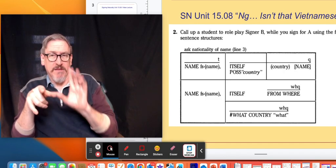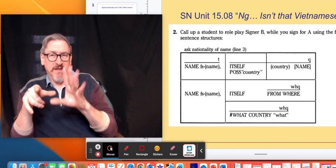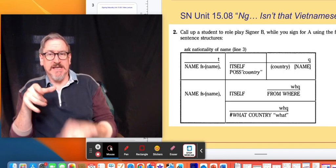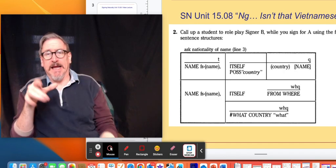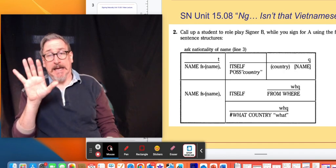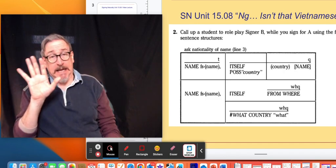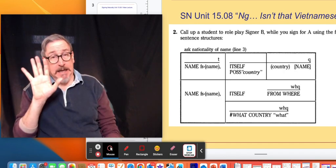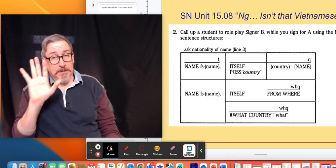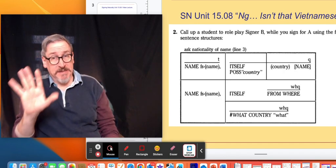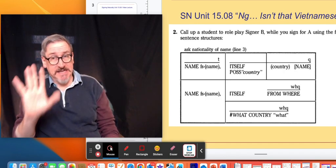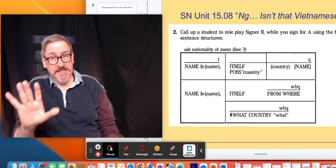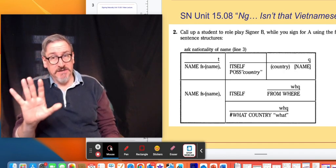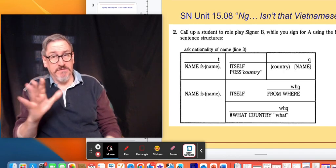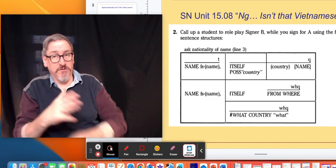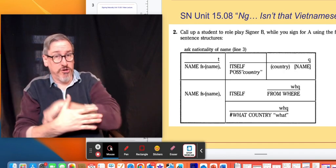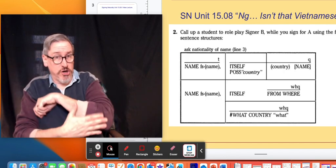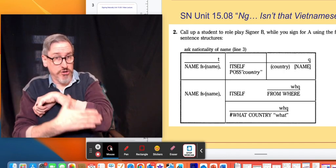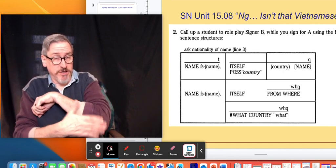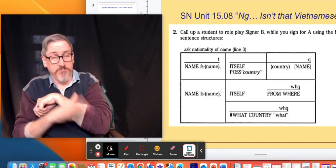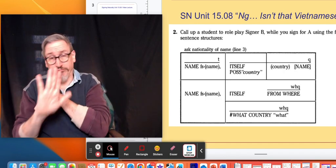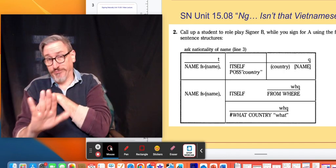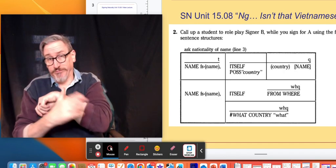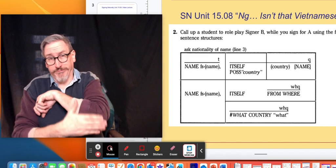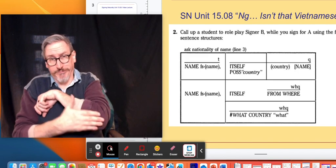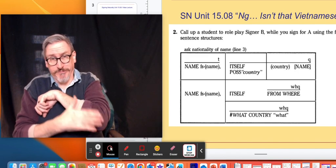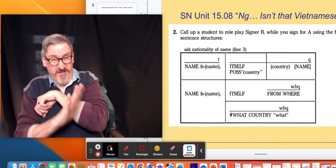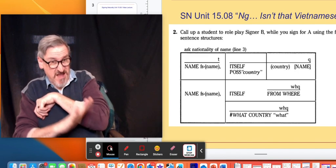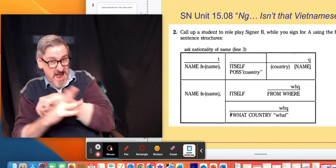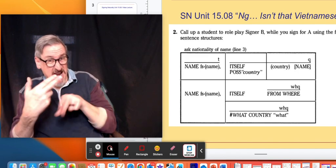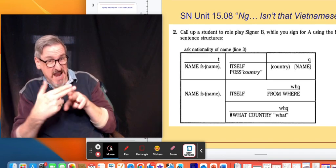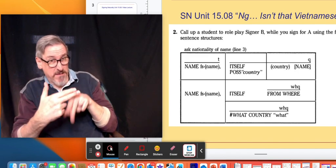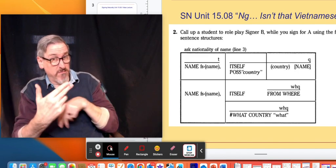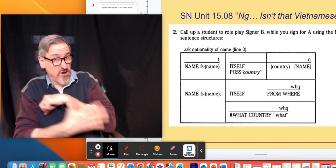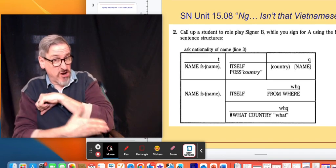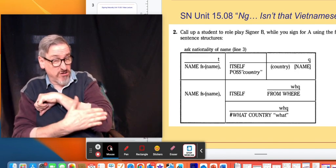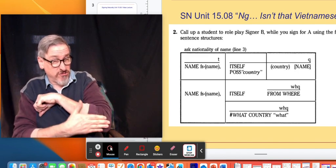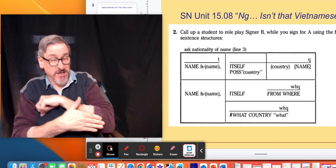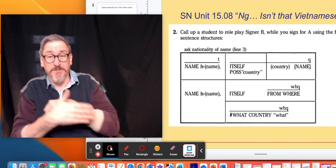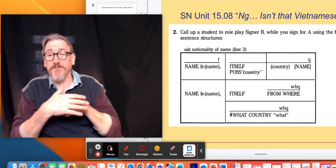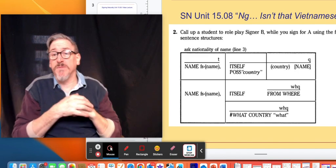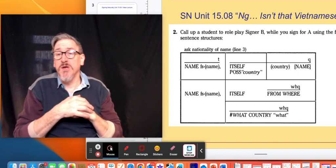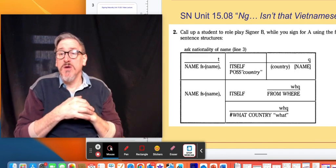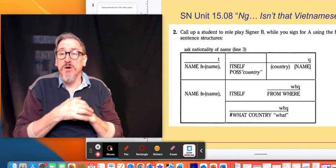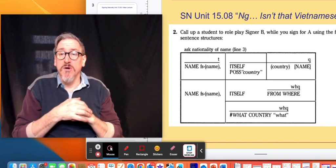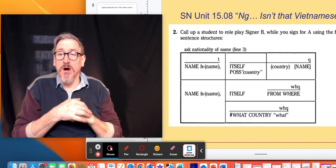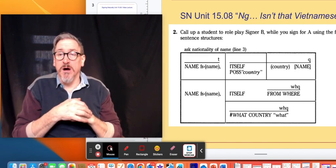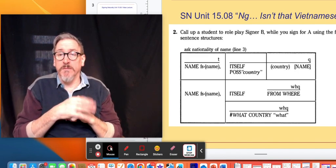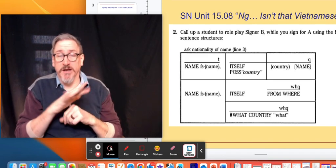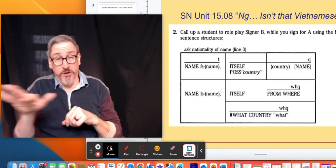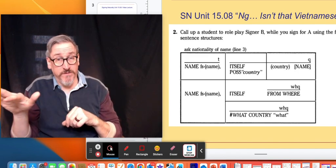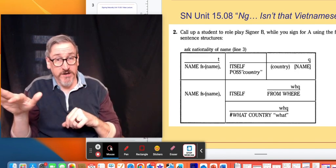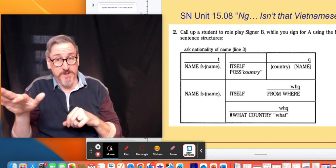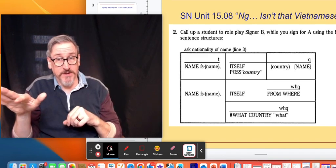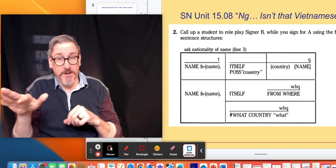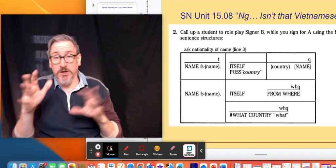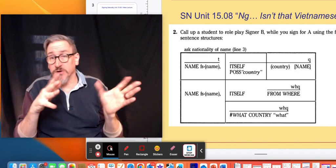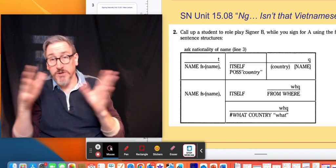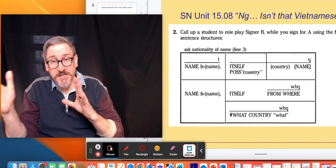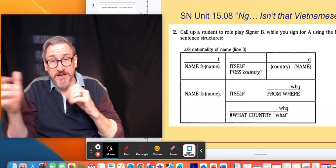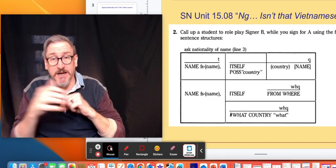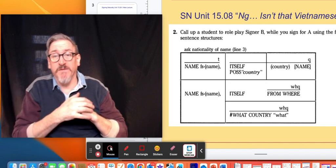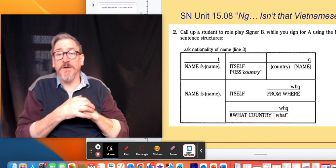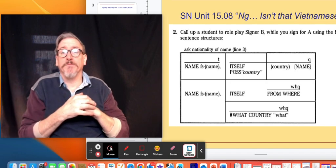And they say possessive country, that name, country. And you can finger spell the name of the